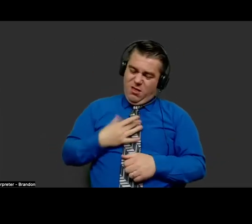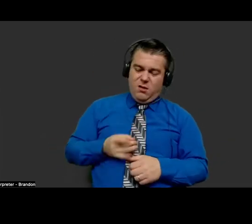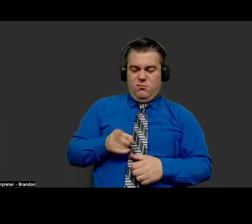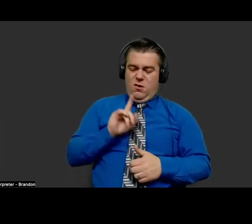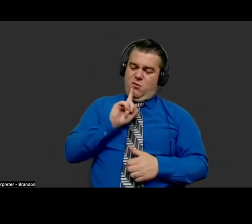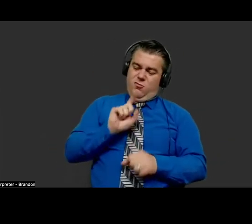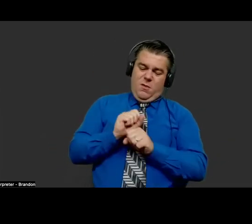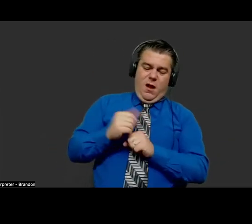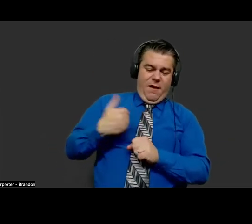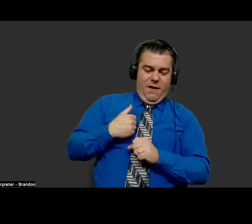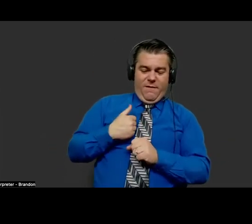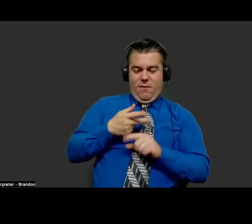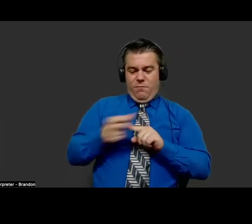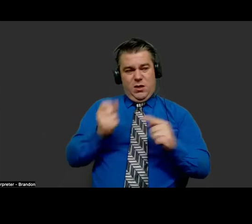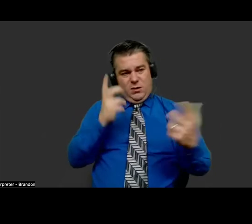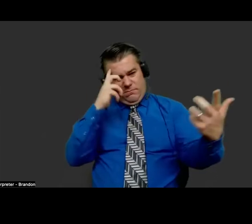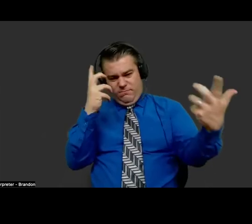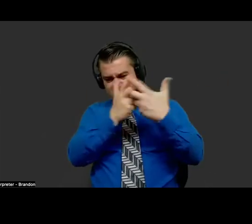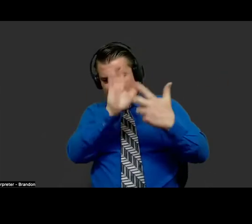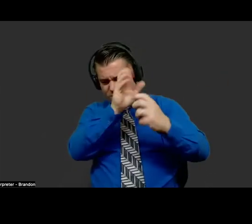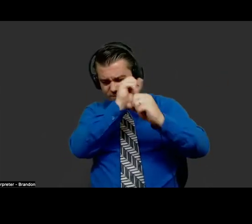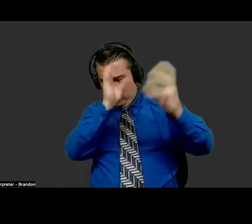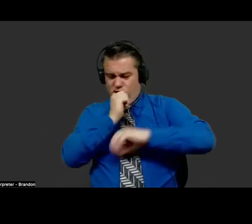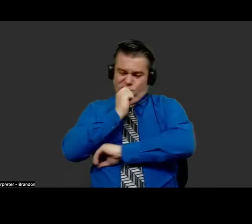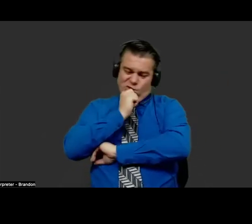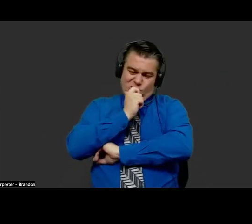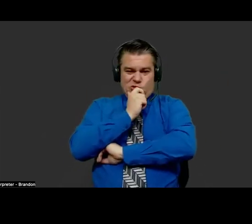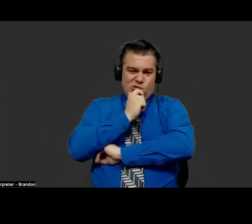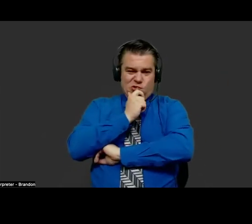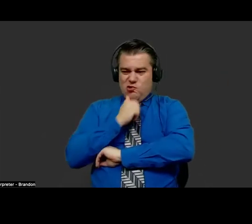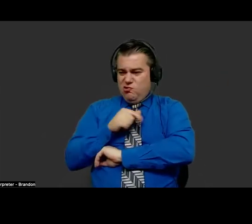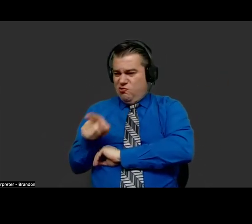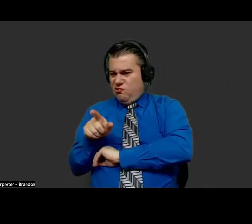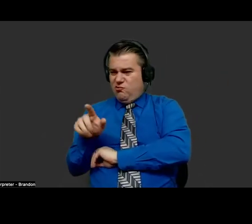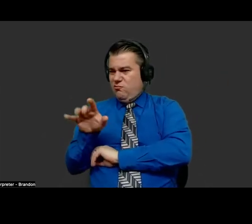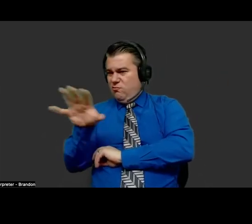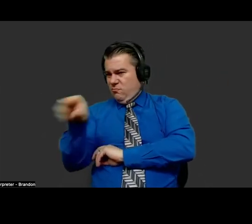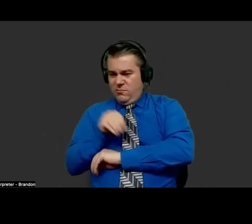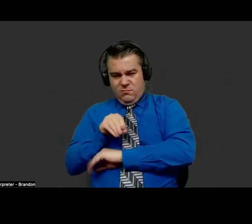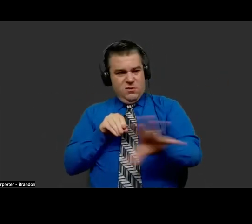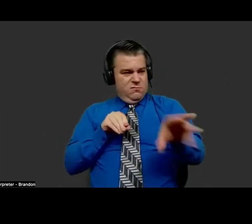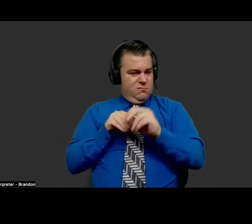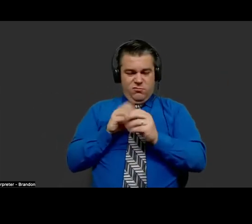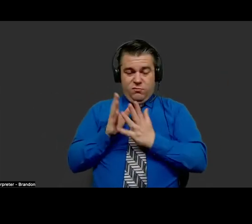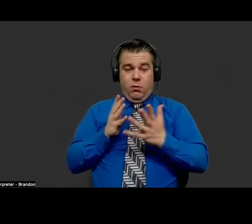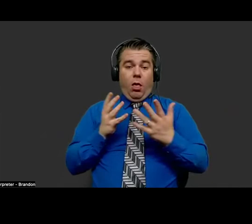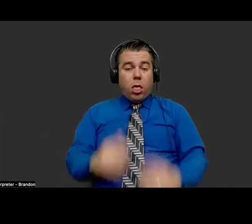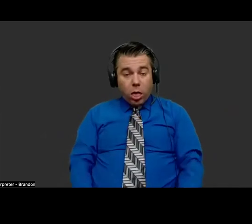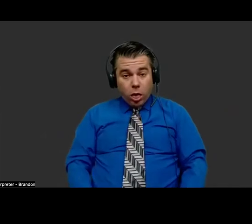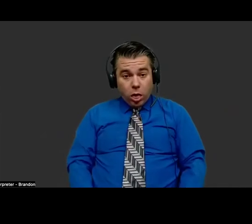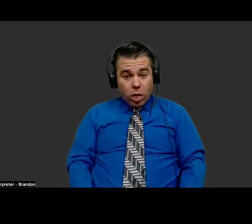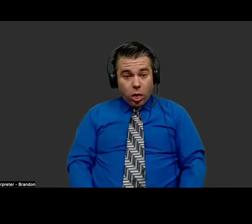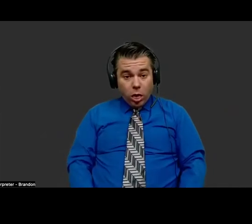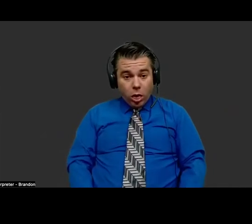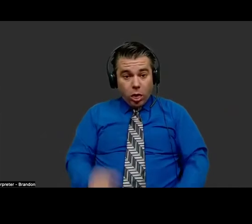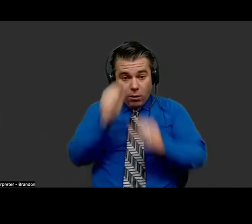Plexus vision in mind? Okay, so we can pull in this movement and that movement. Oh my goodness, it's mind-boggling.